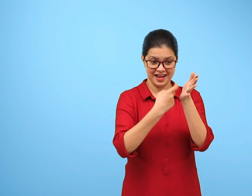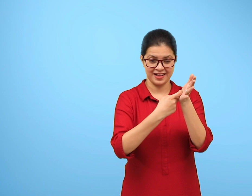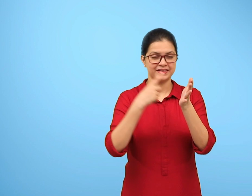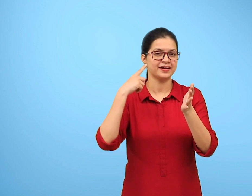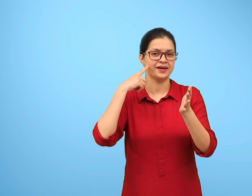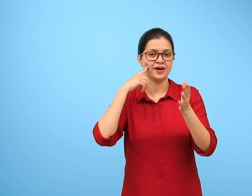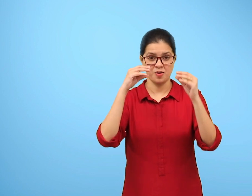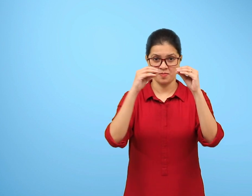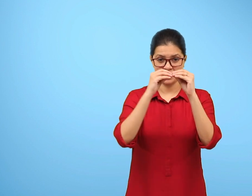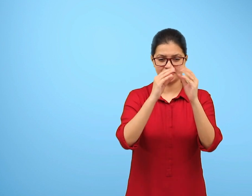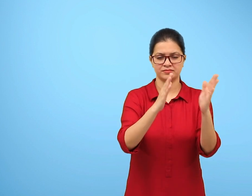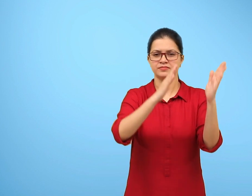rib cage,